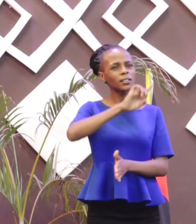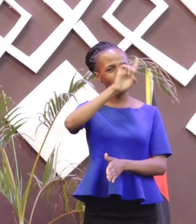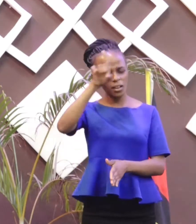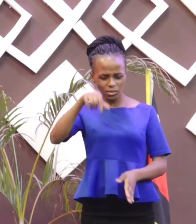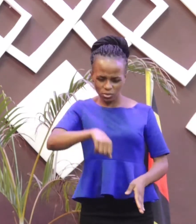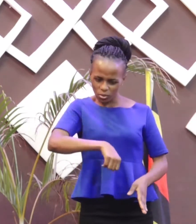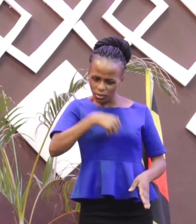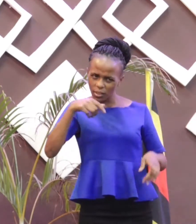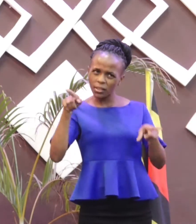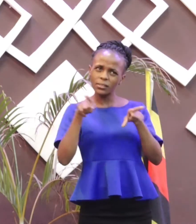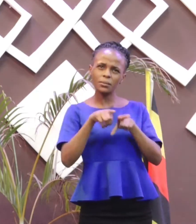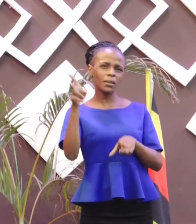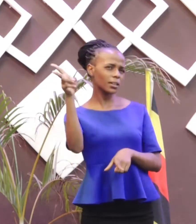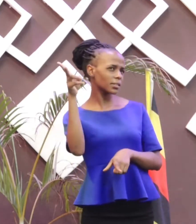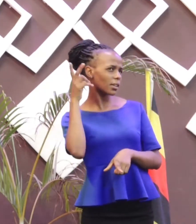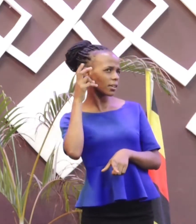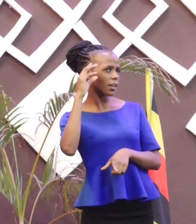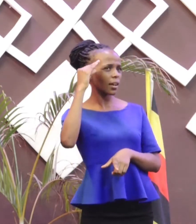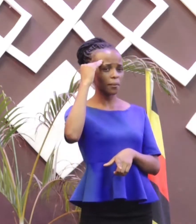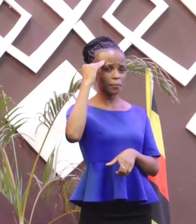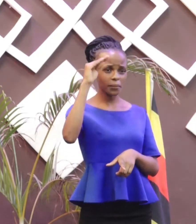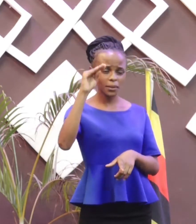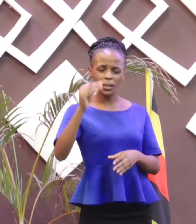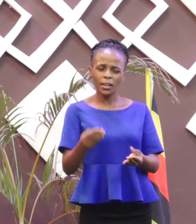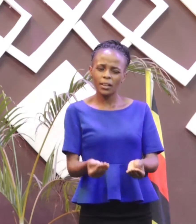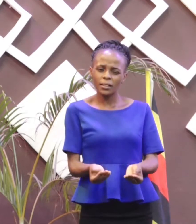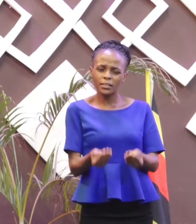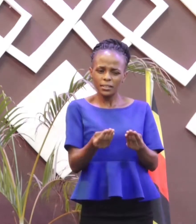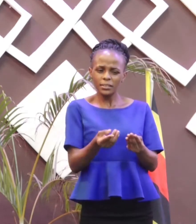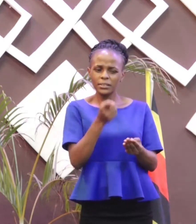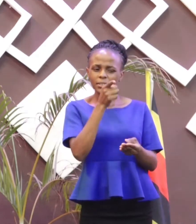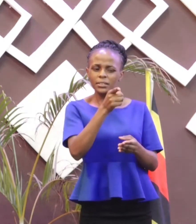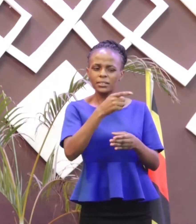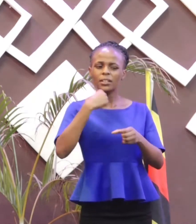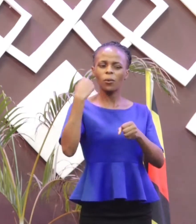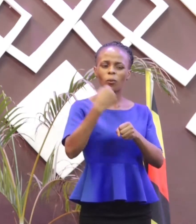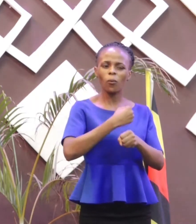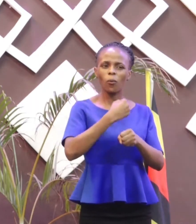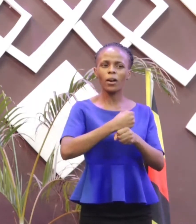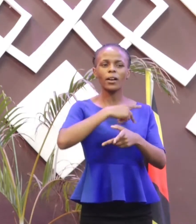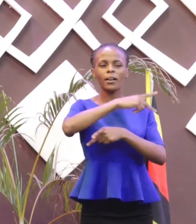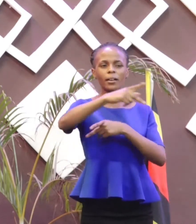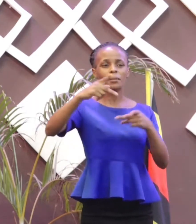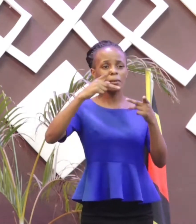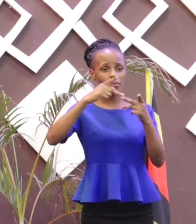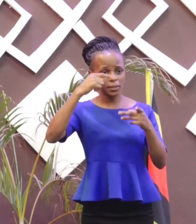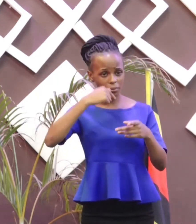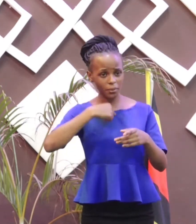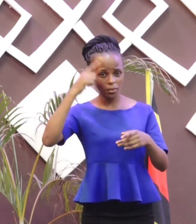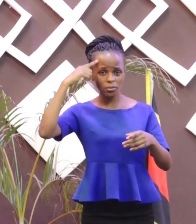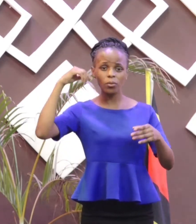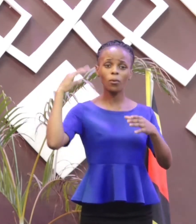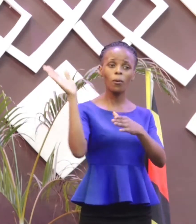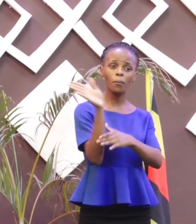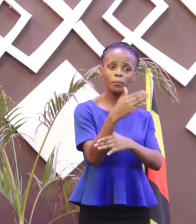to this, does it equip me for works of service? Ng'owuliriza abantu ab'enjawulo nga